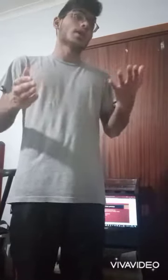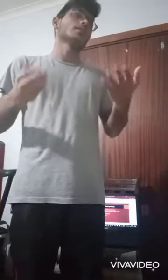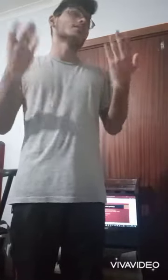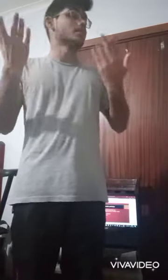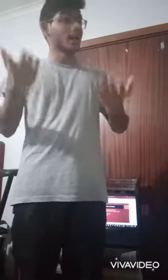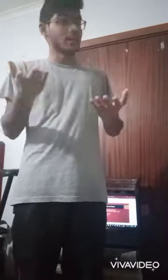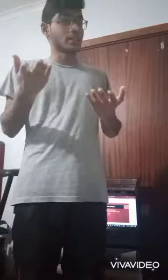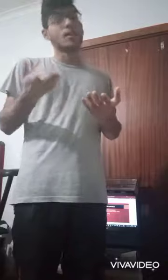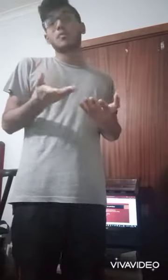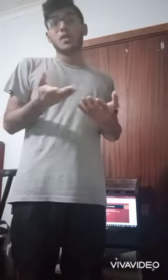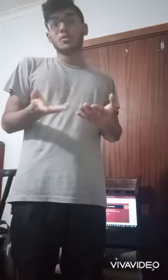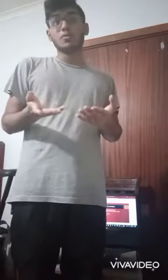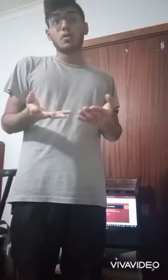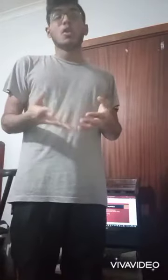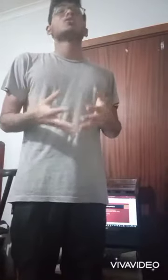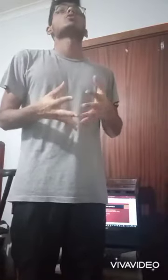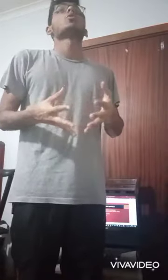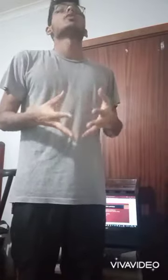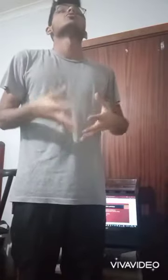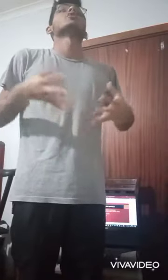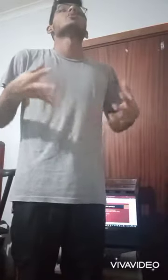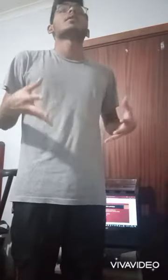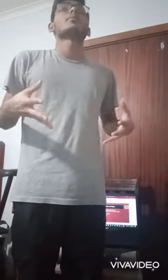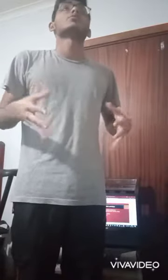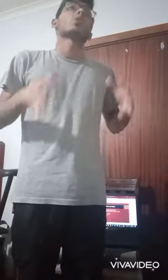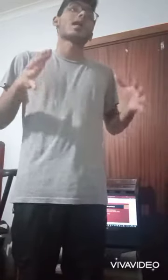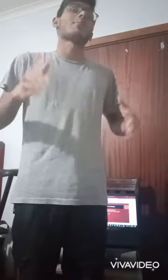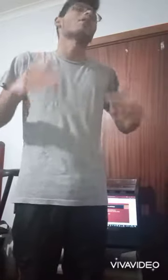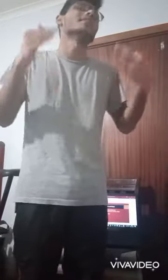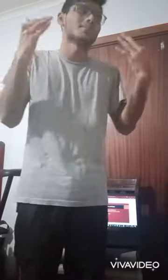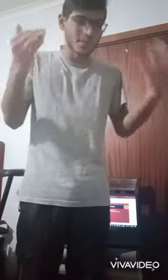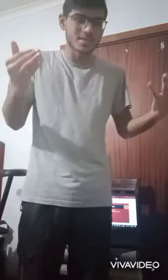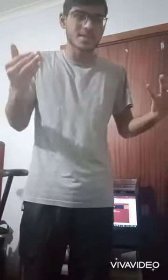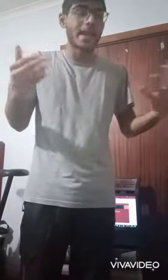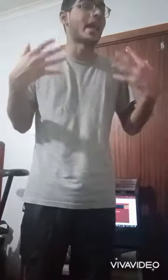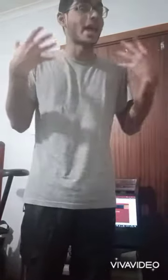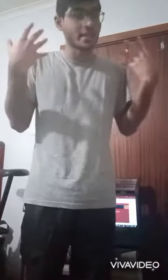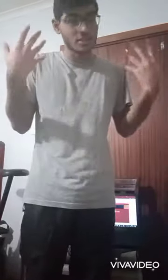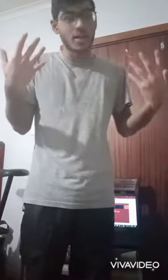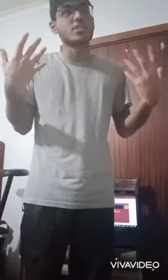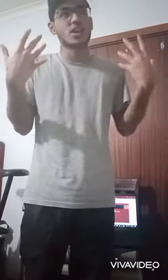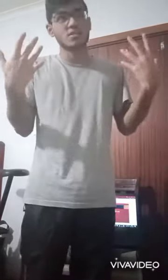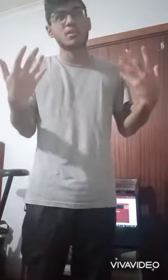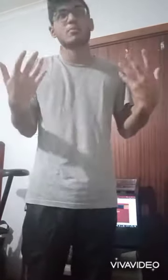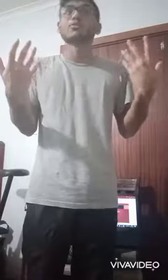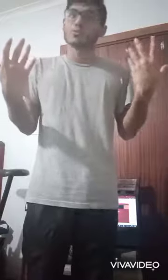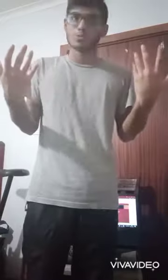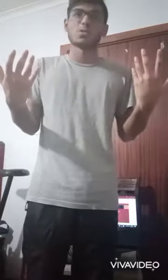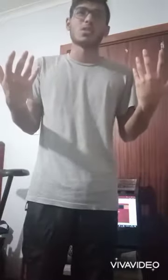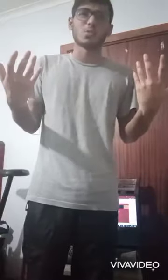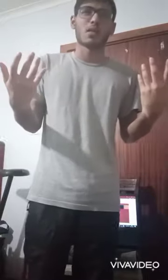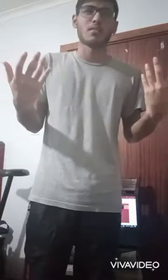a recycling club near you so that you are able to help on a bigger scale and encourage other people to do so as well.